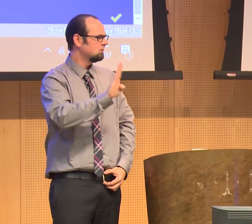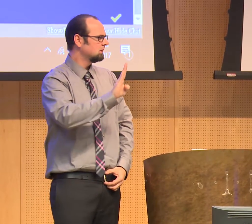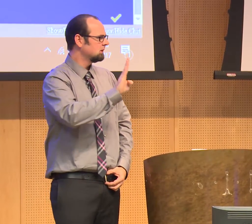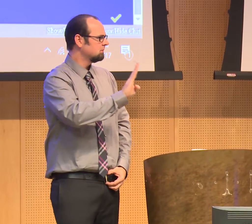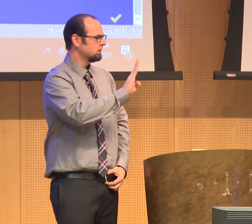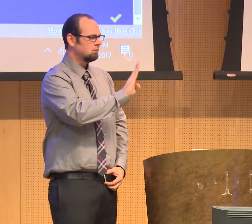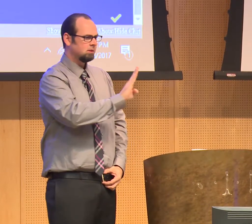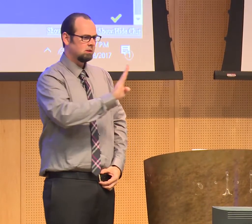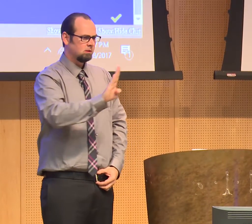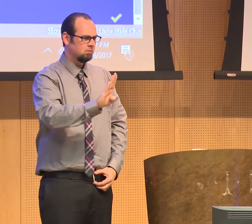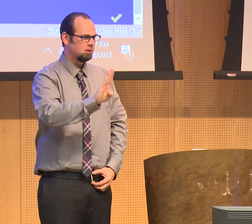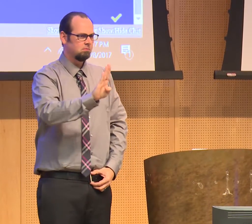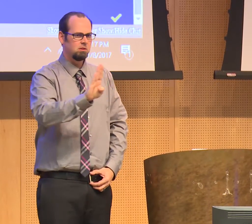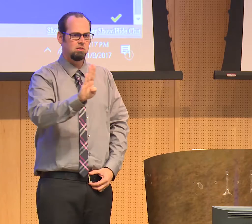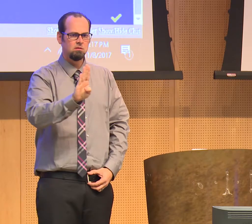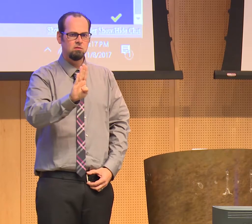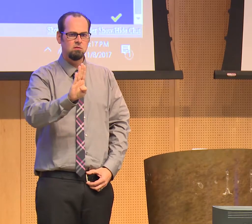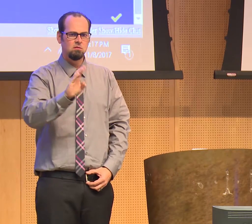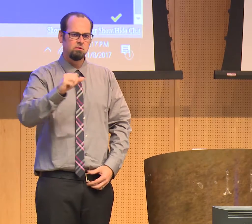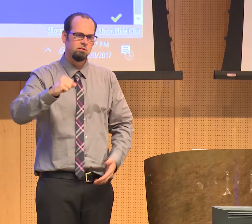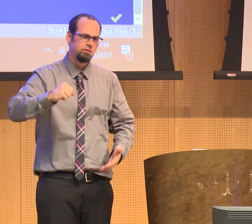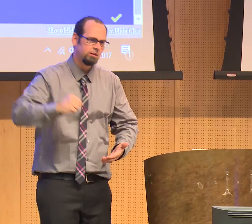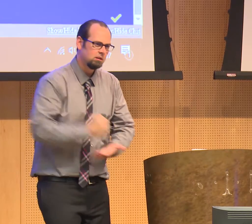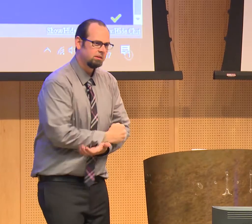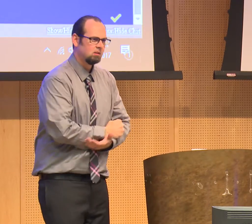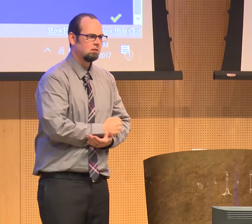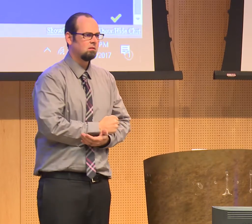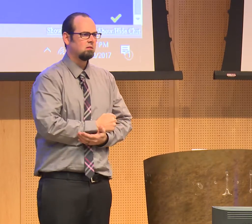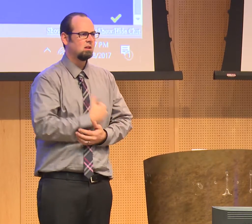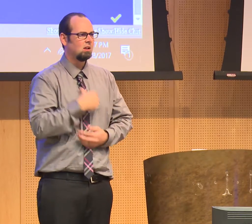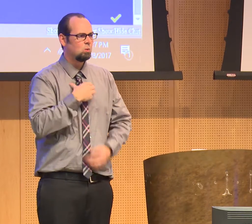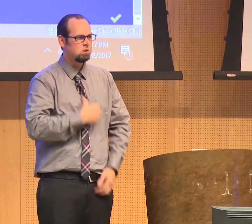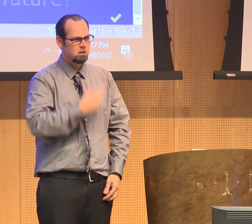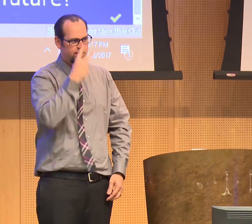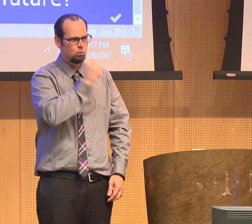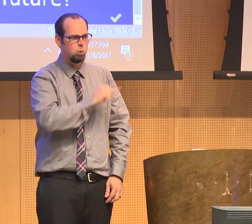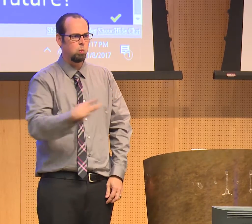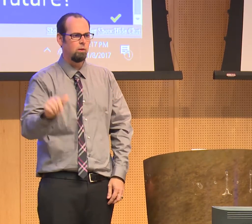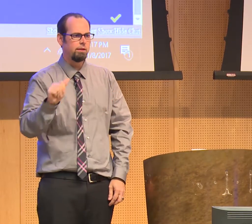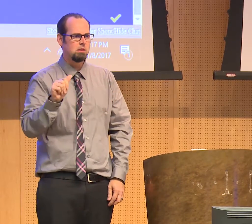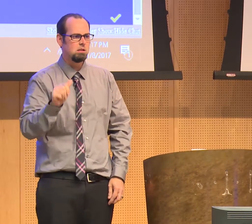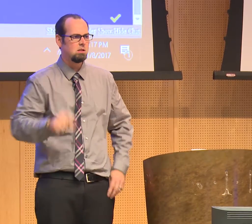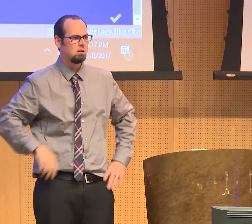along better in the future. And I see that you all,